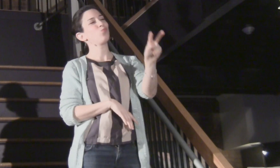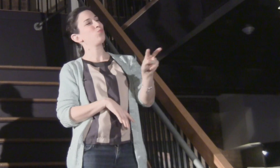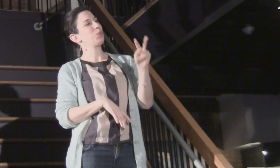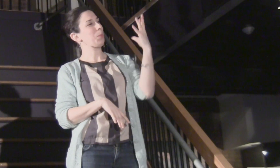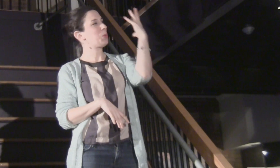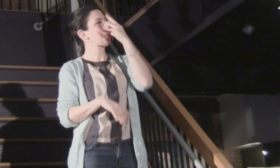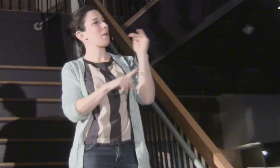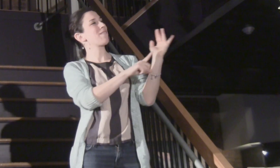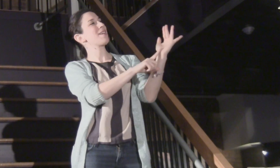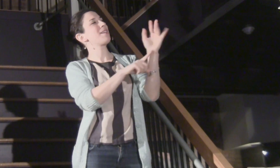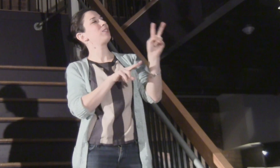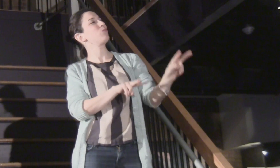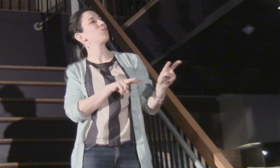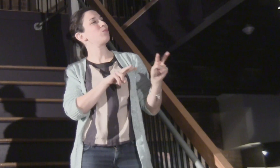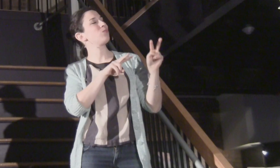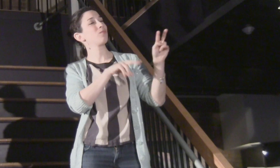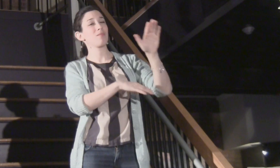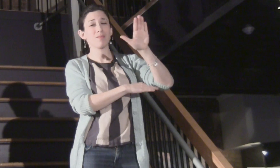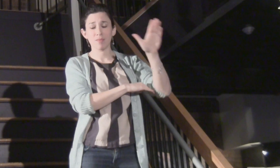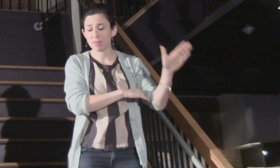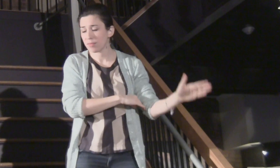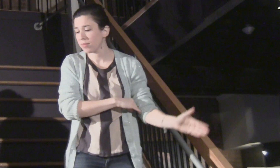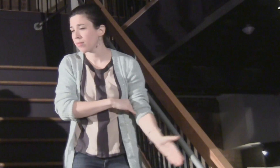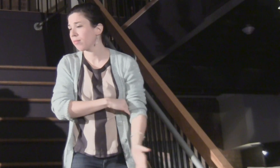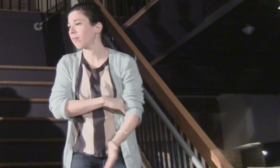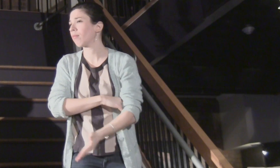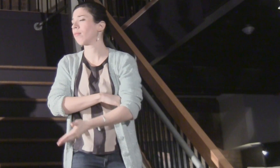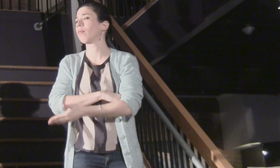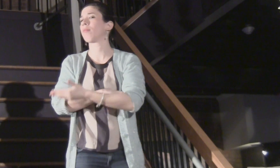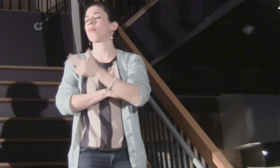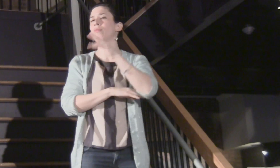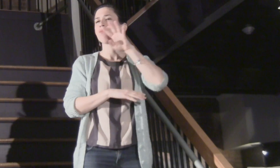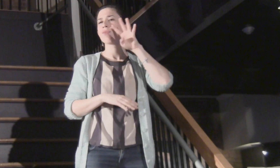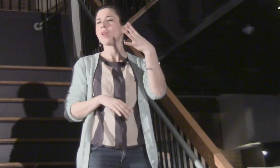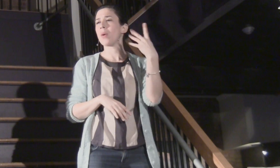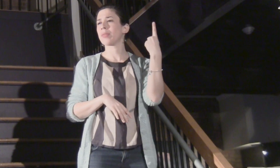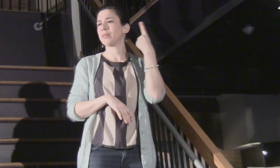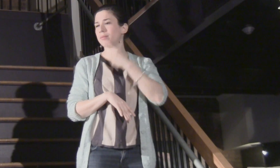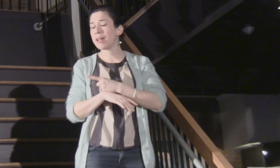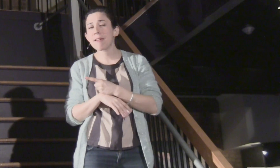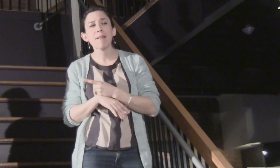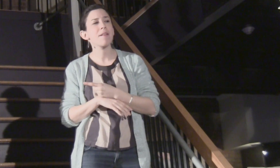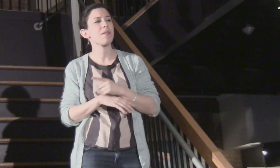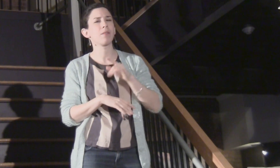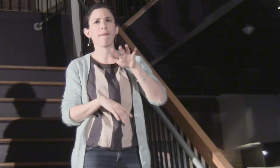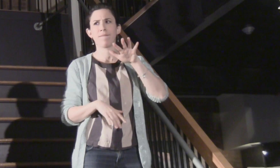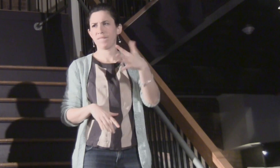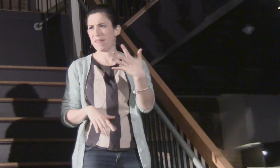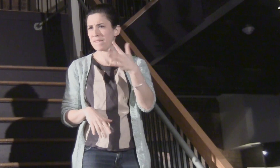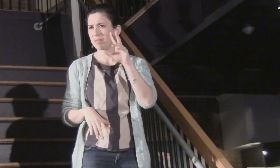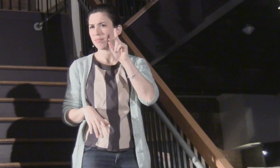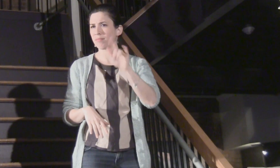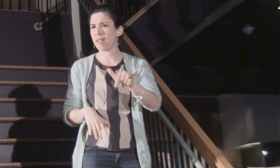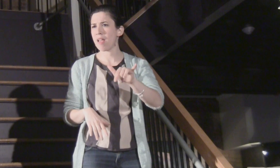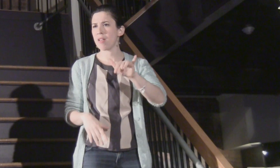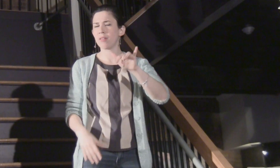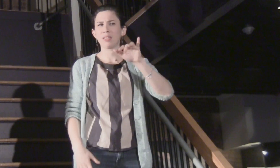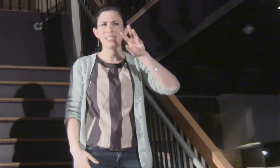to celebrate. And beautiful candles he was watching all night. On the 4th night, the 5th day,